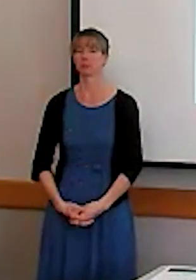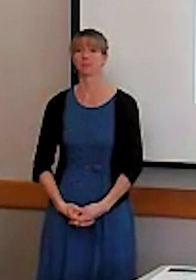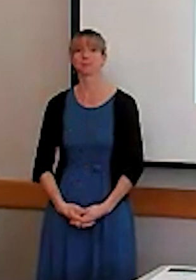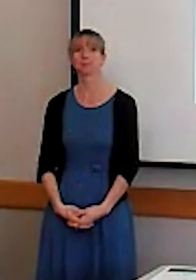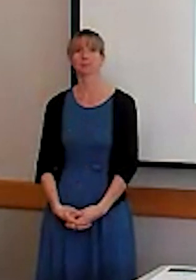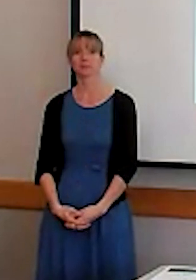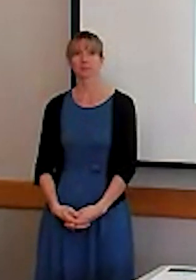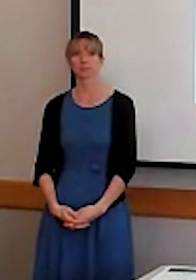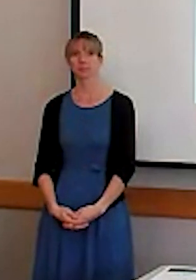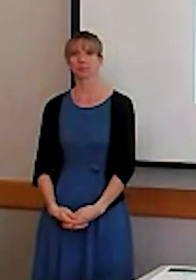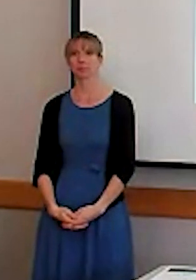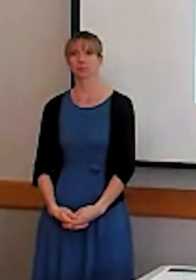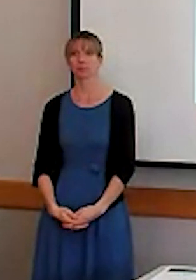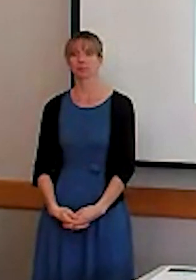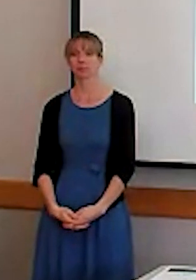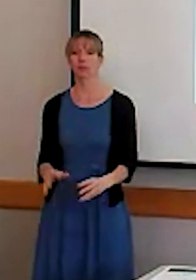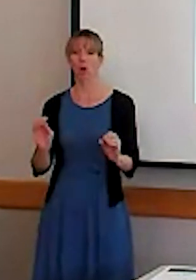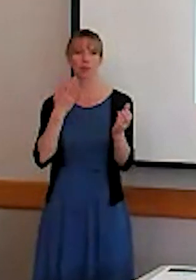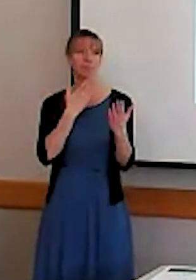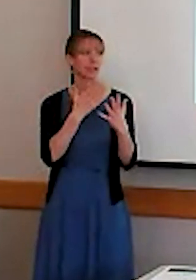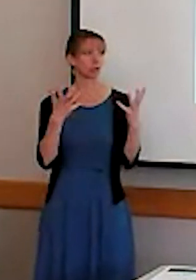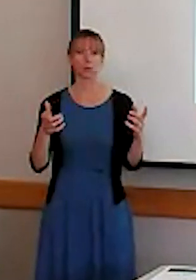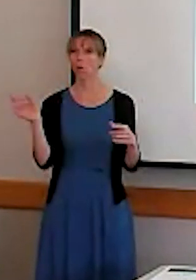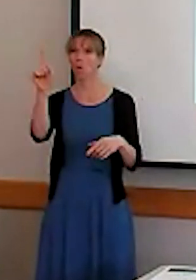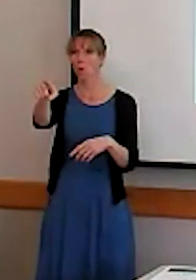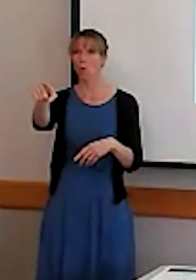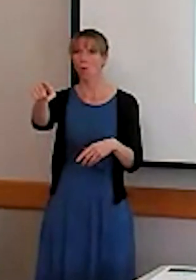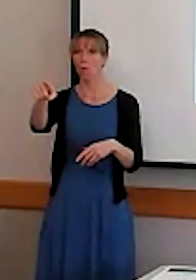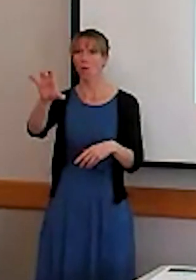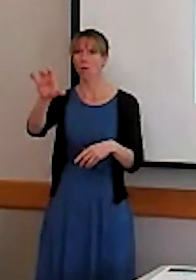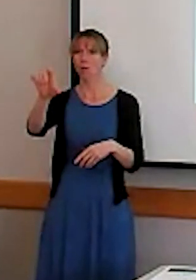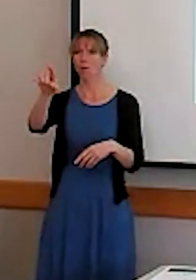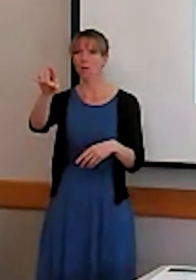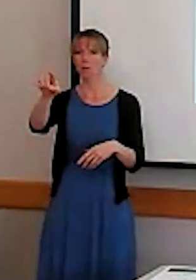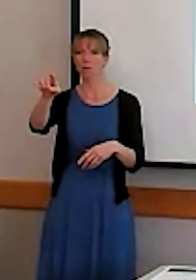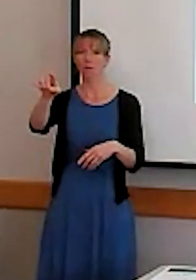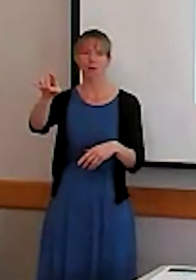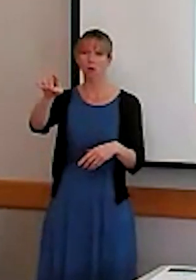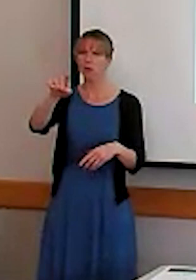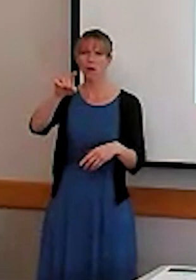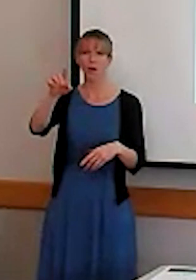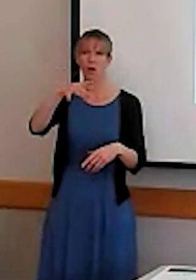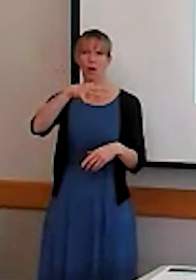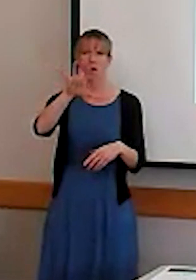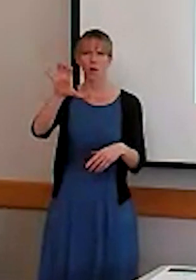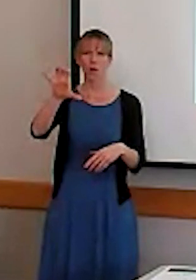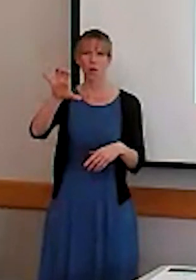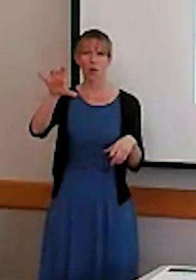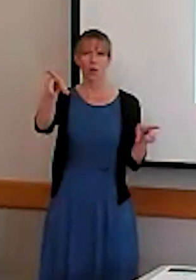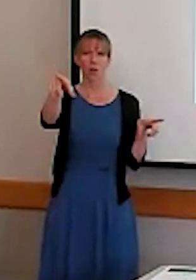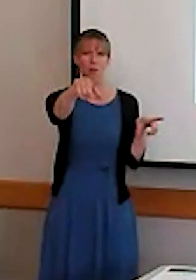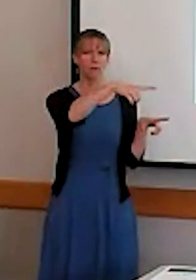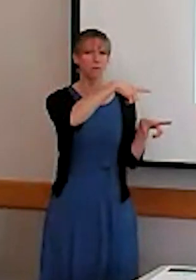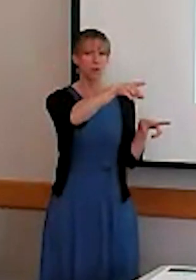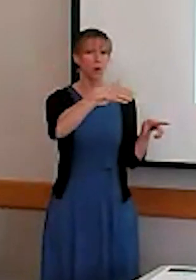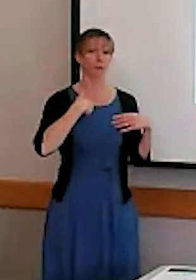answered? Well, if not, thank you so much. Question. Oh, over there, I'm sorry. Any of you ever